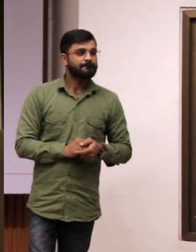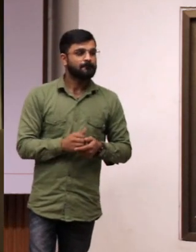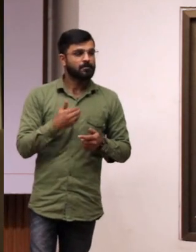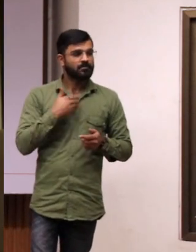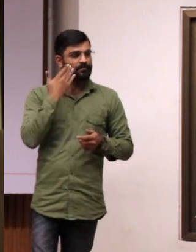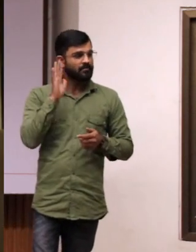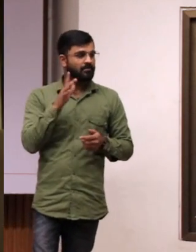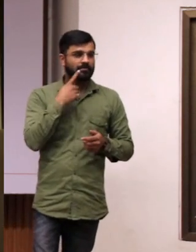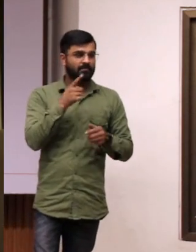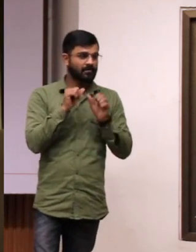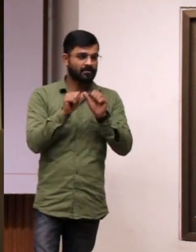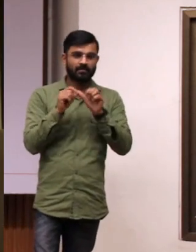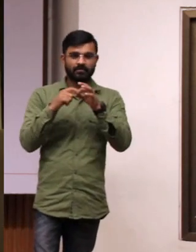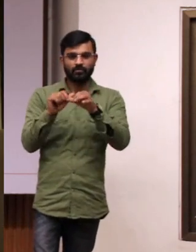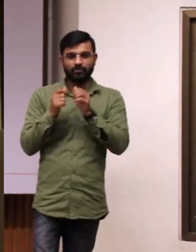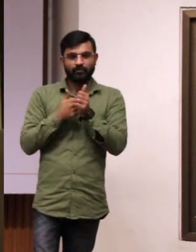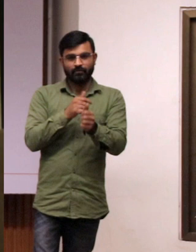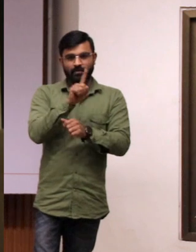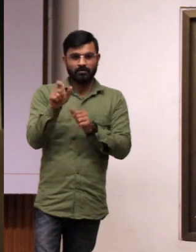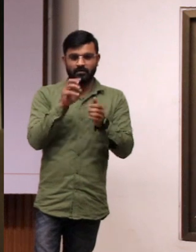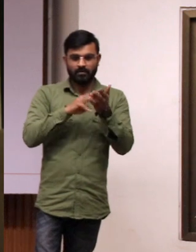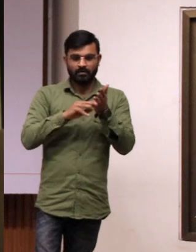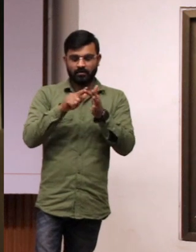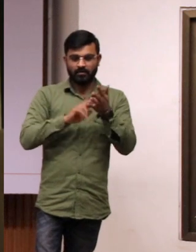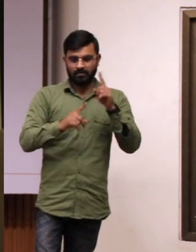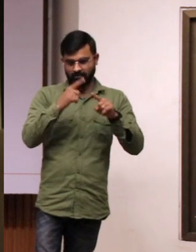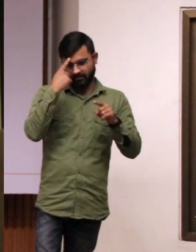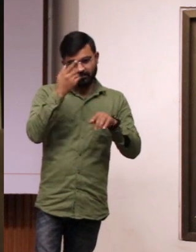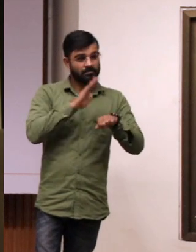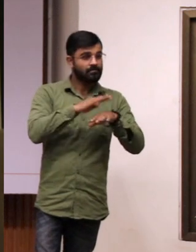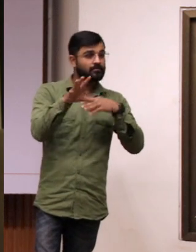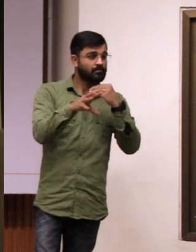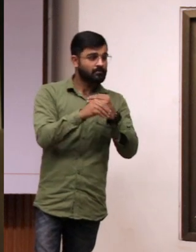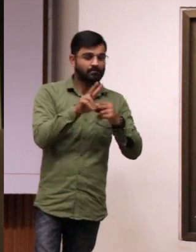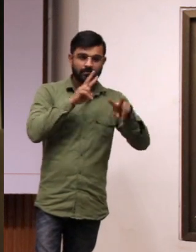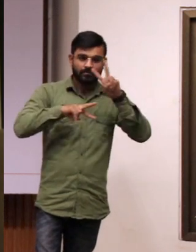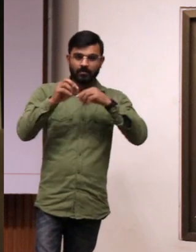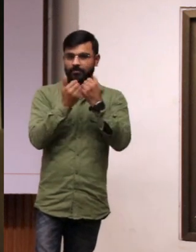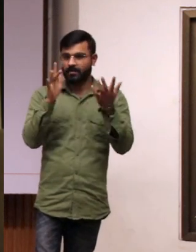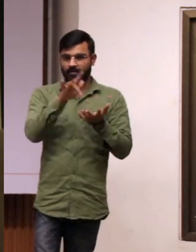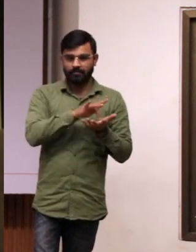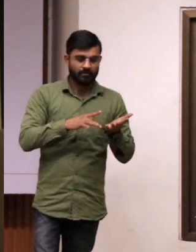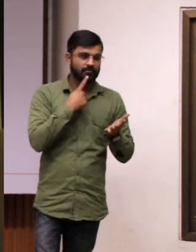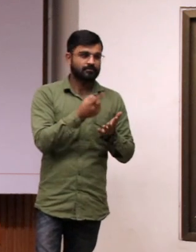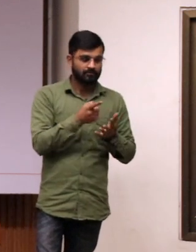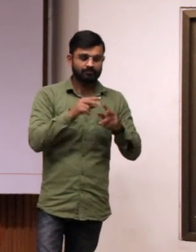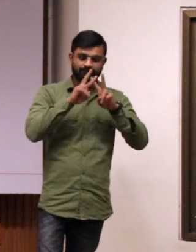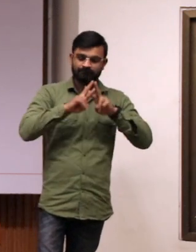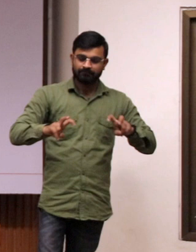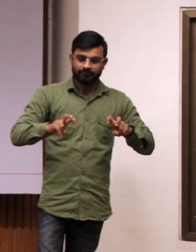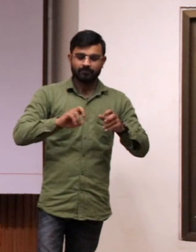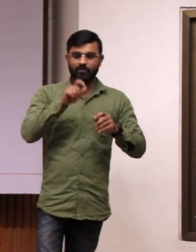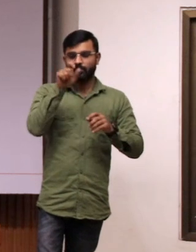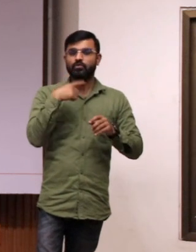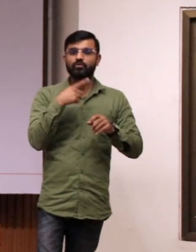So I don't know if I'm answering your question or following that comment. No, just I thought that you will add, because you are visiting many places as a researcher. Researcher are the